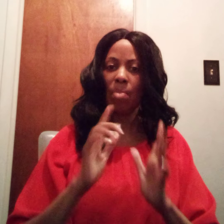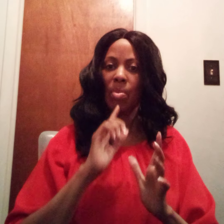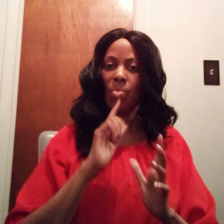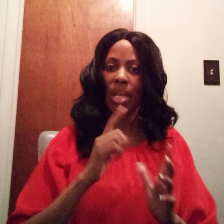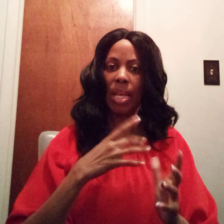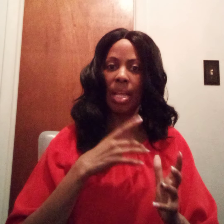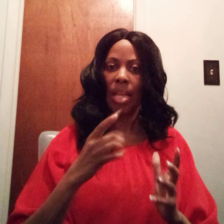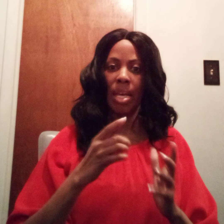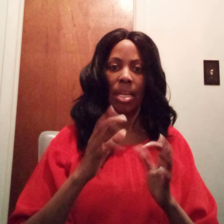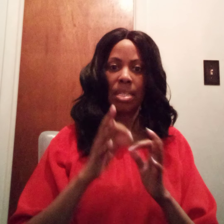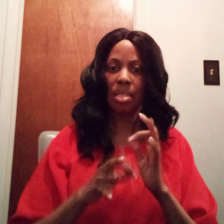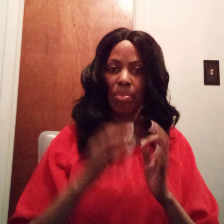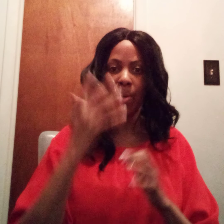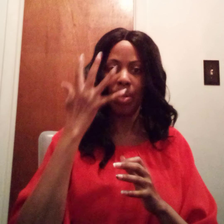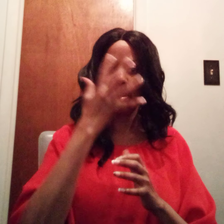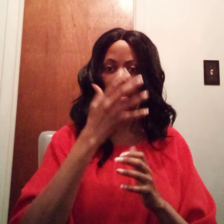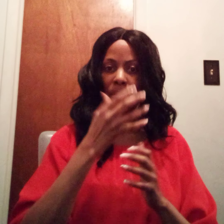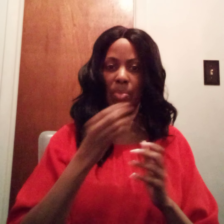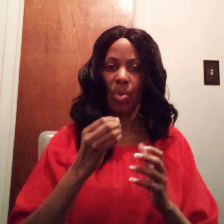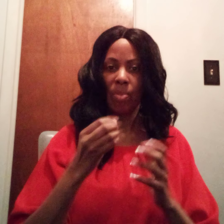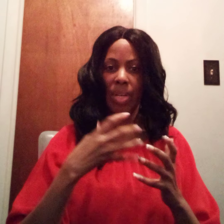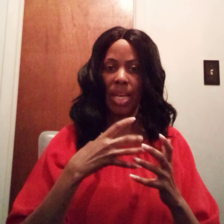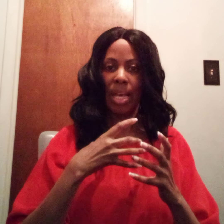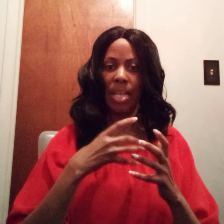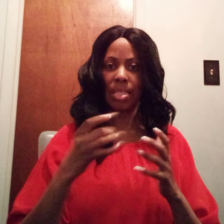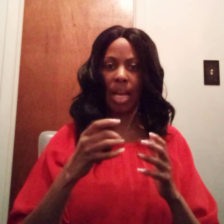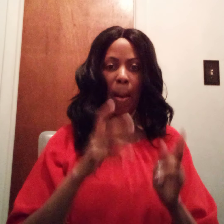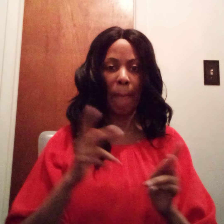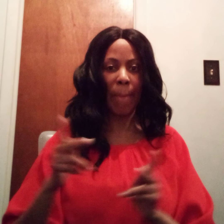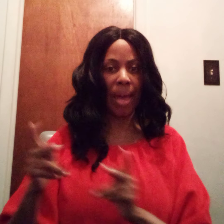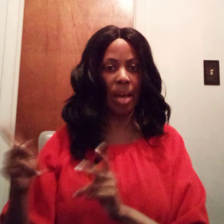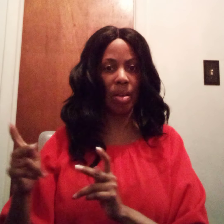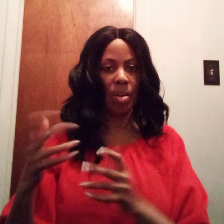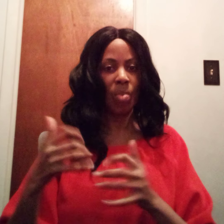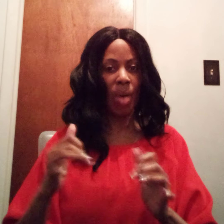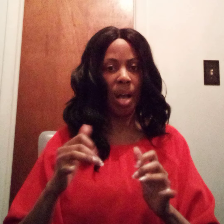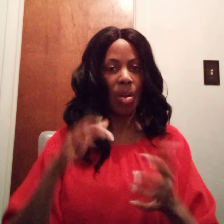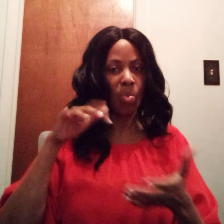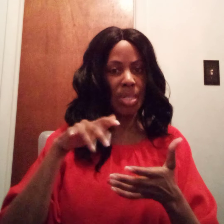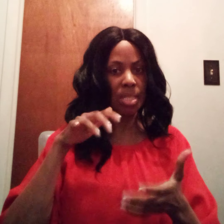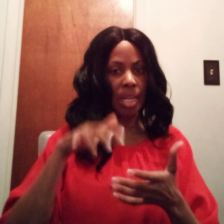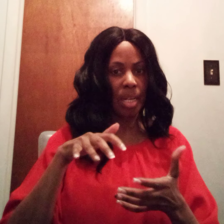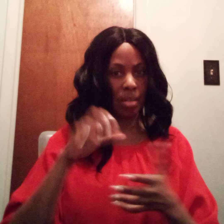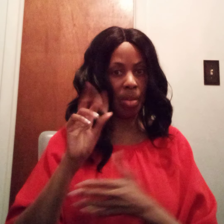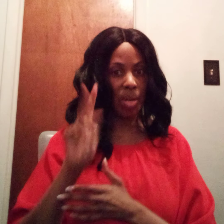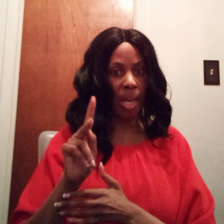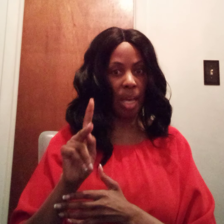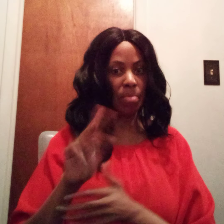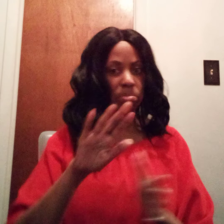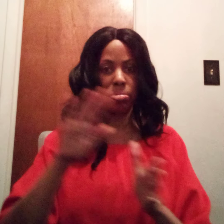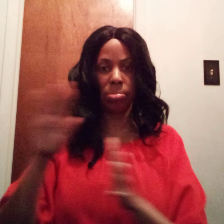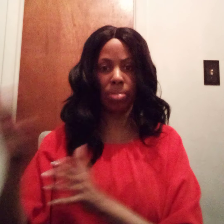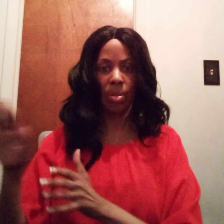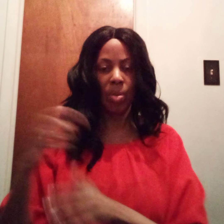of algebraic ideas. But we aren't done here. We can abstract this even more. Over here,